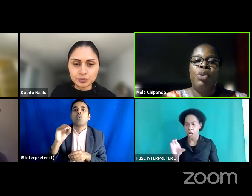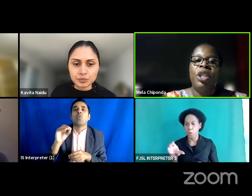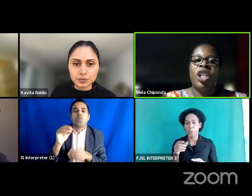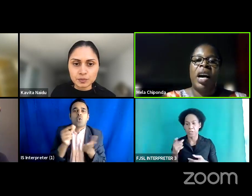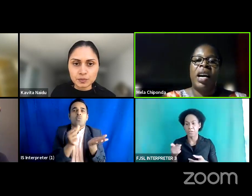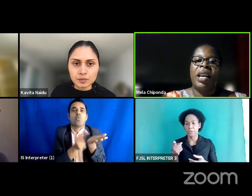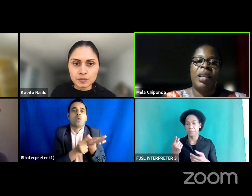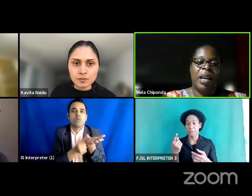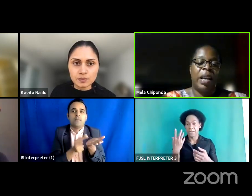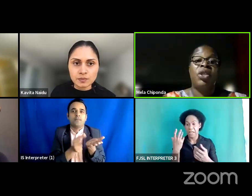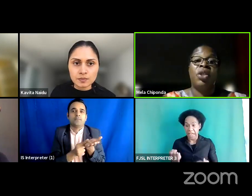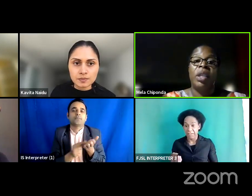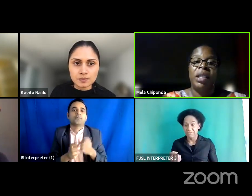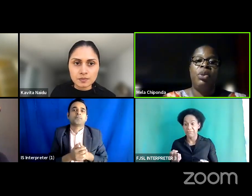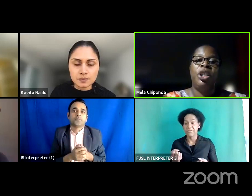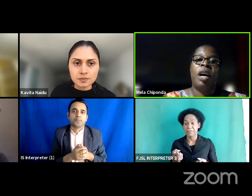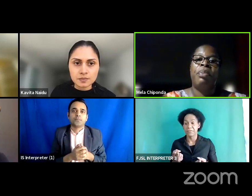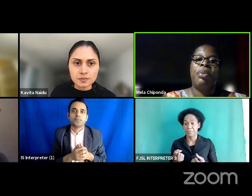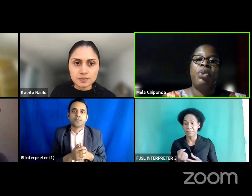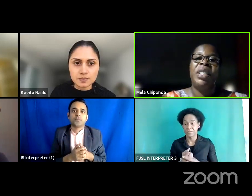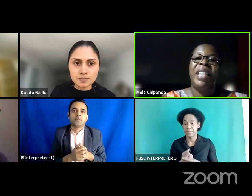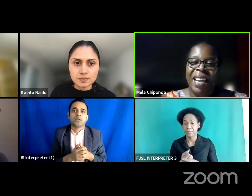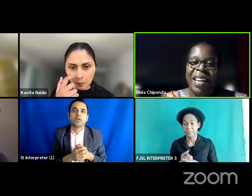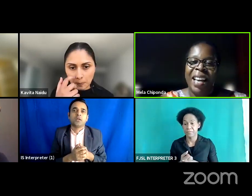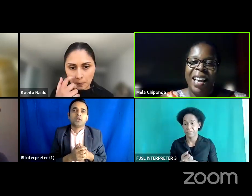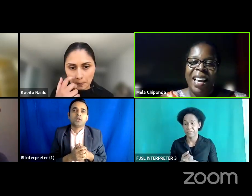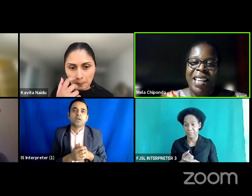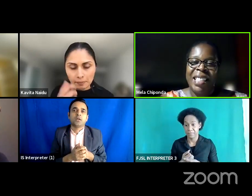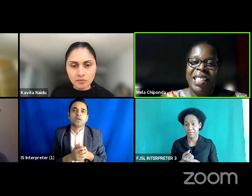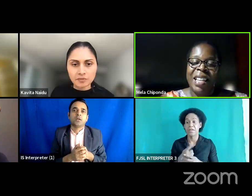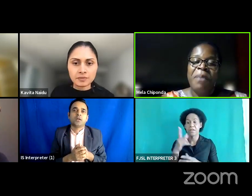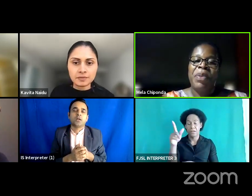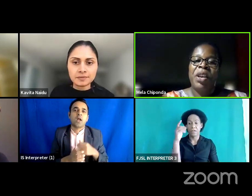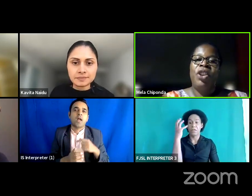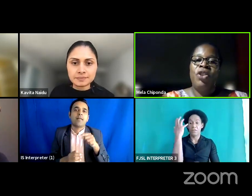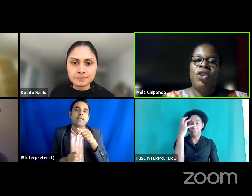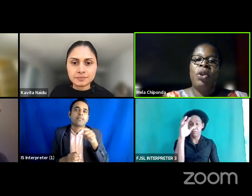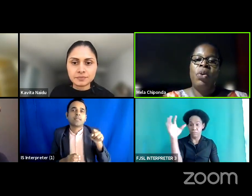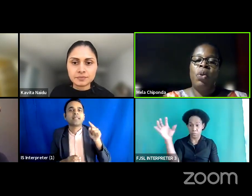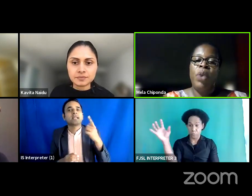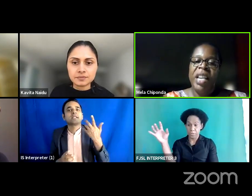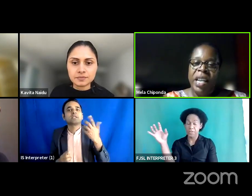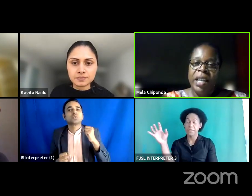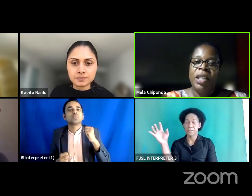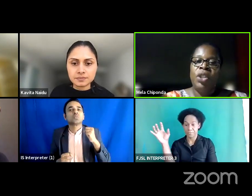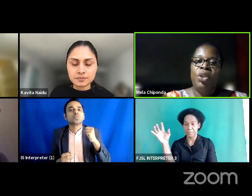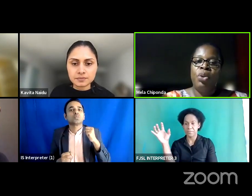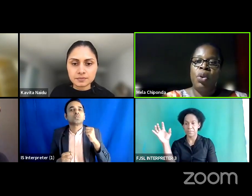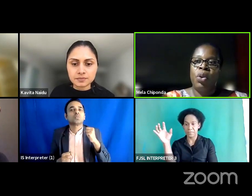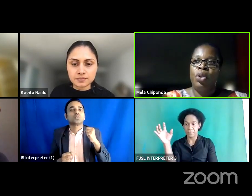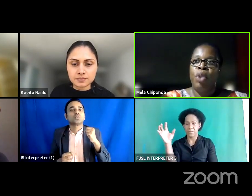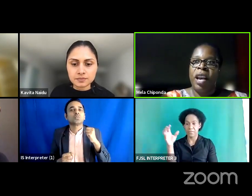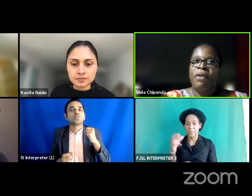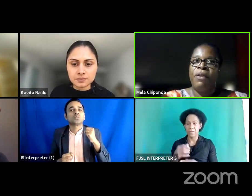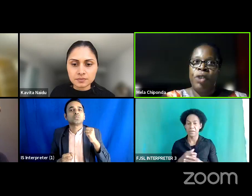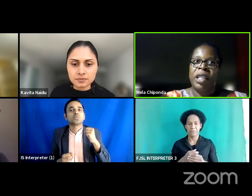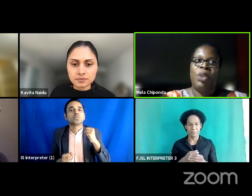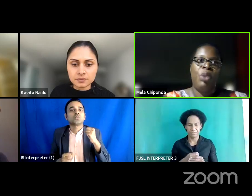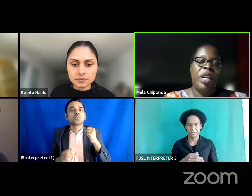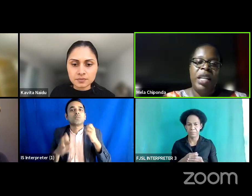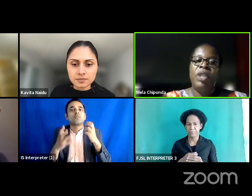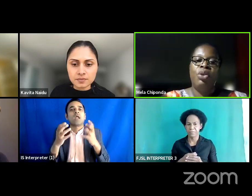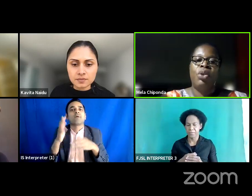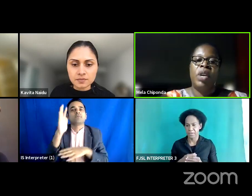the trees which are exotic, which are brought in, as you know, we need to